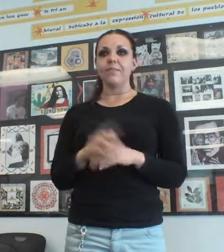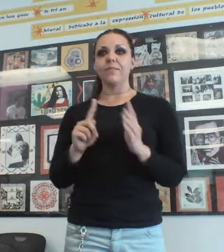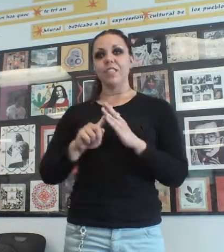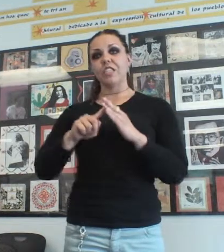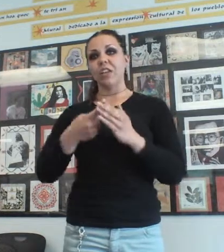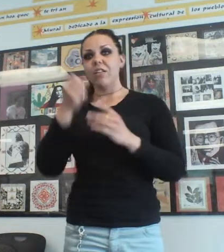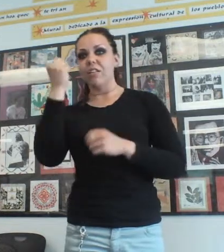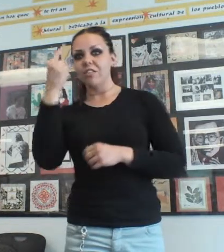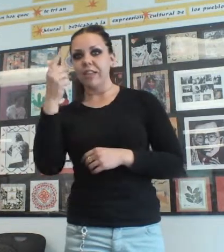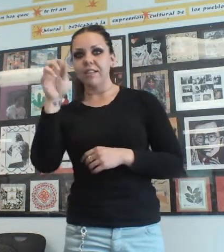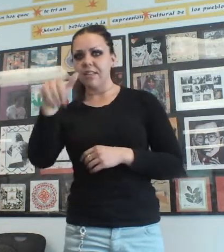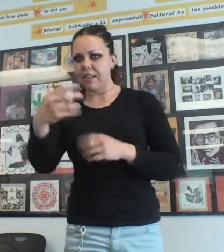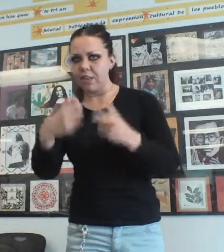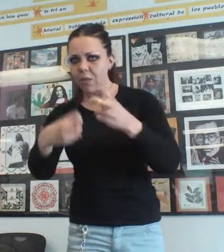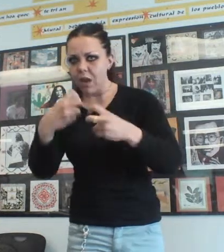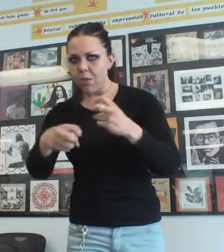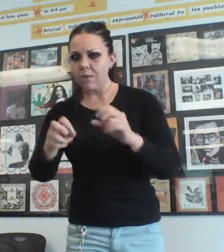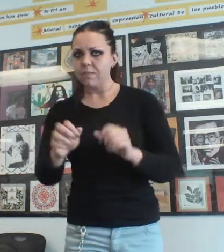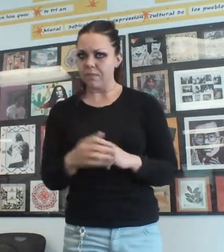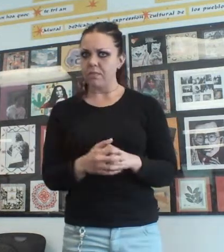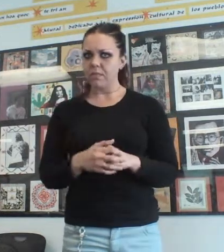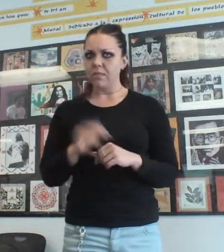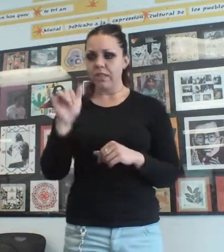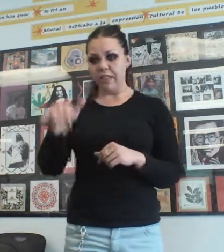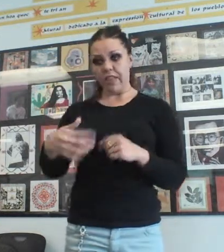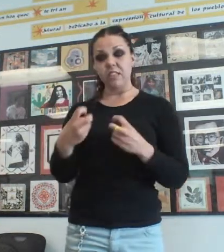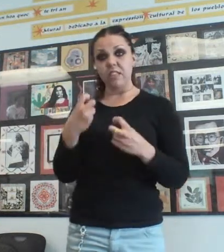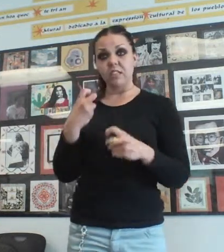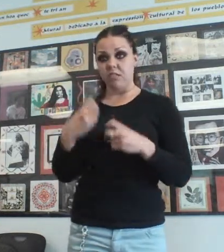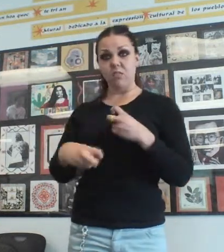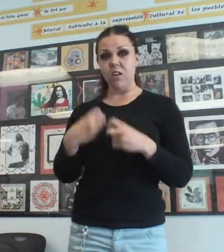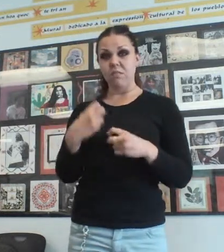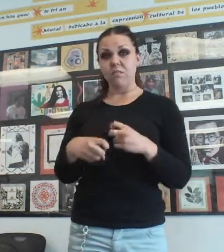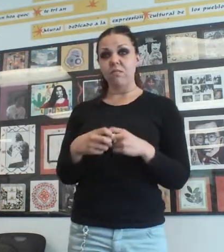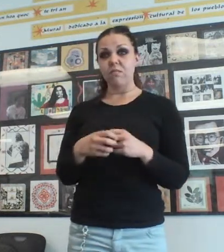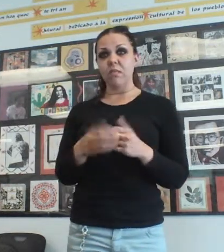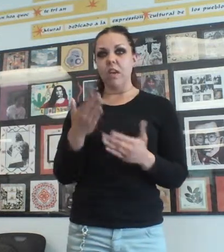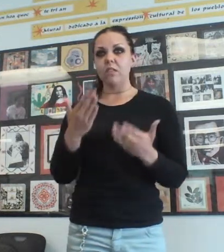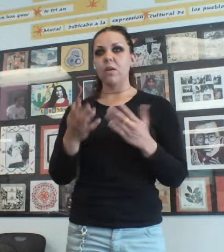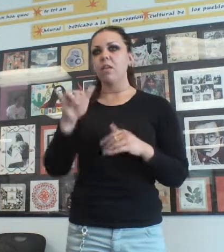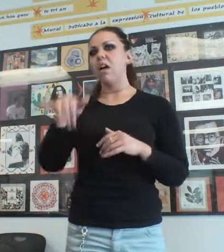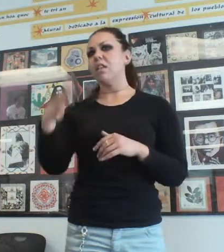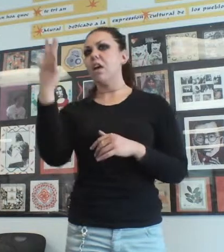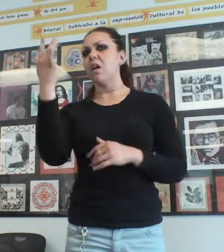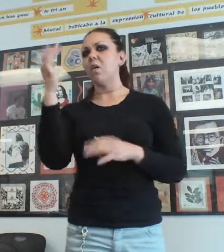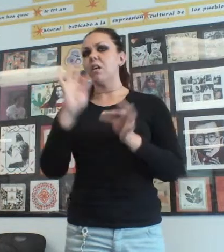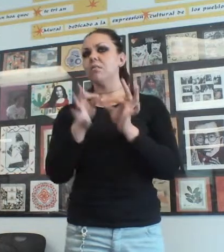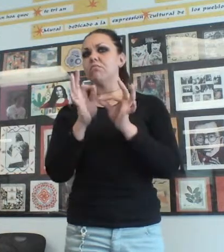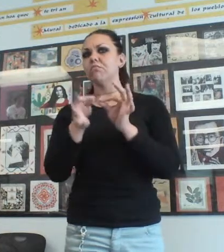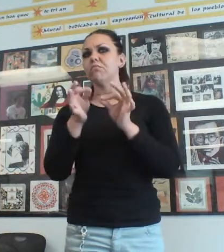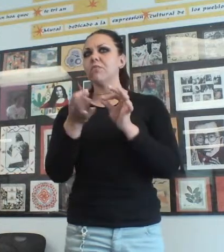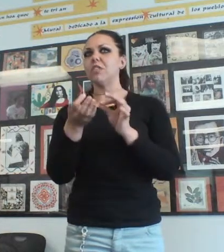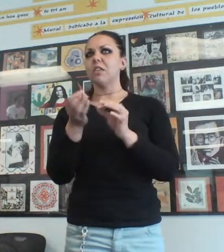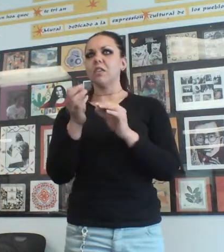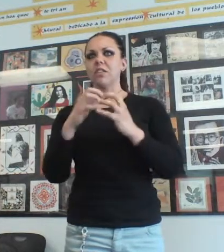that's a problem. That could be a problem, and it could be why the interpretation is breaking down. Make sense? Comments,